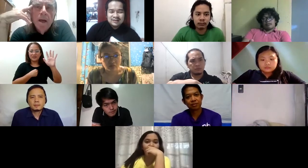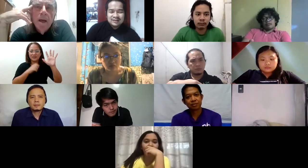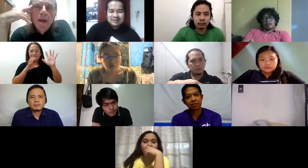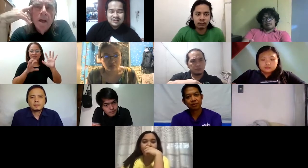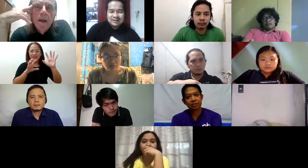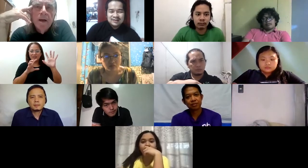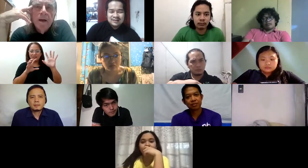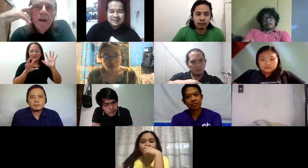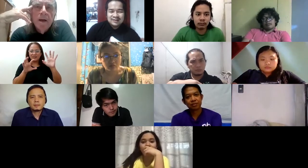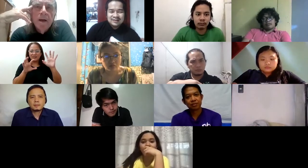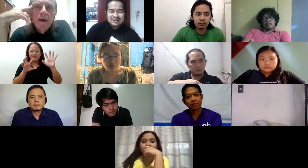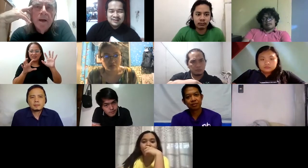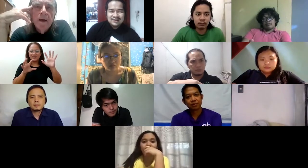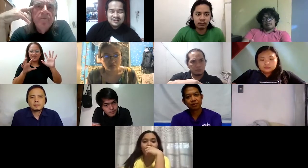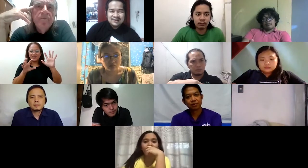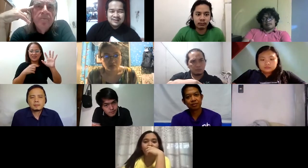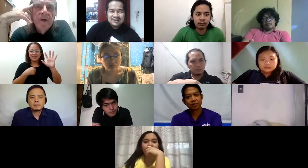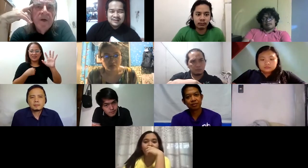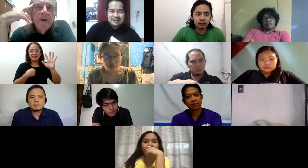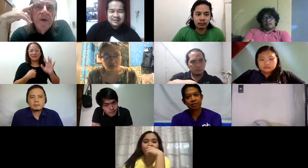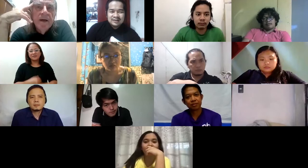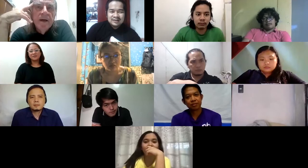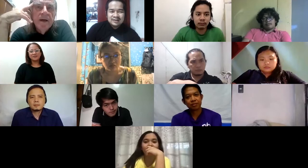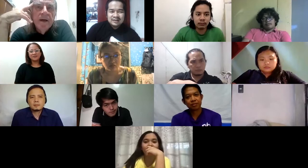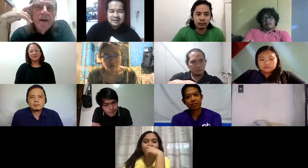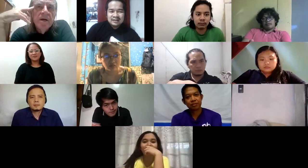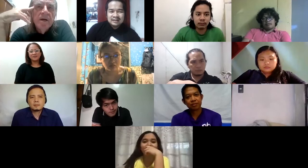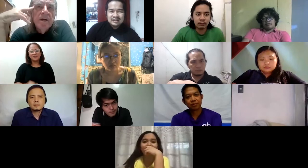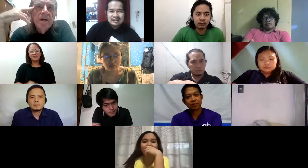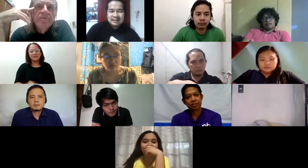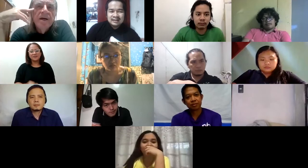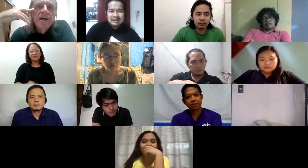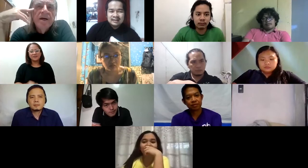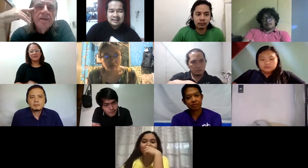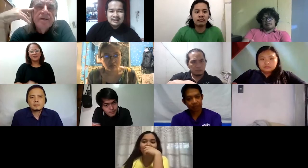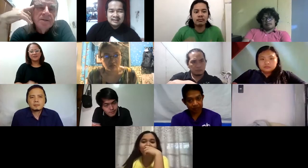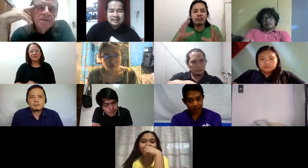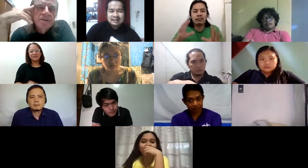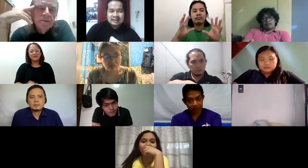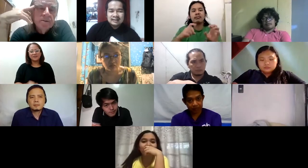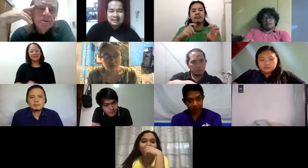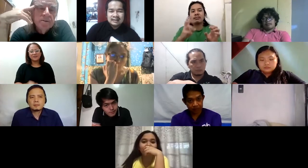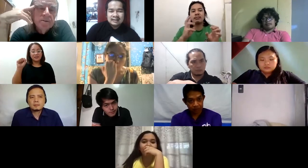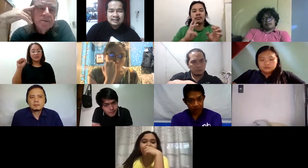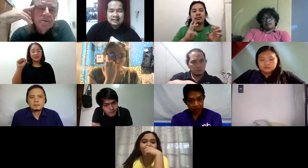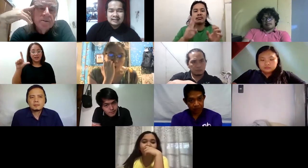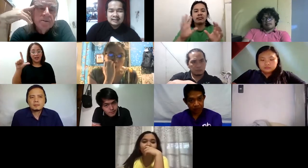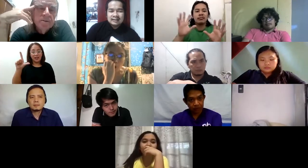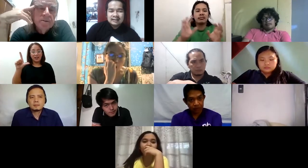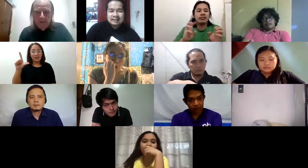The kind of ASL you find in textbooks and the books teaching ASL.